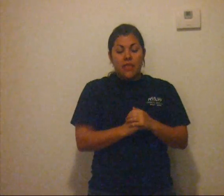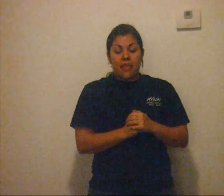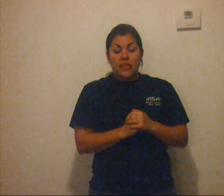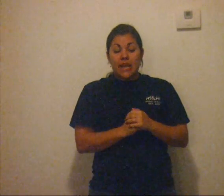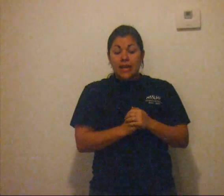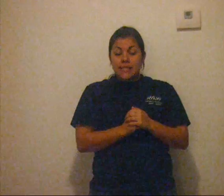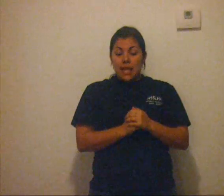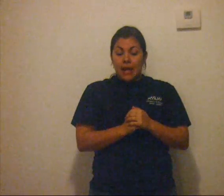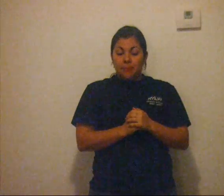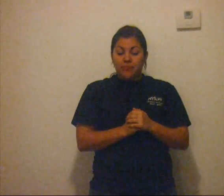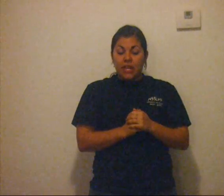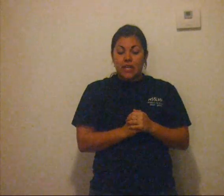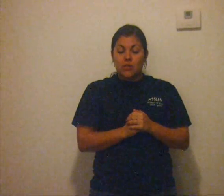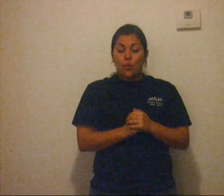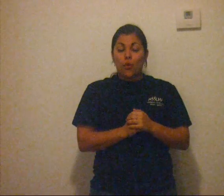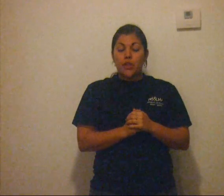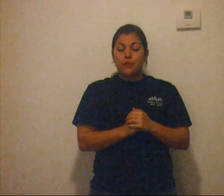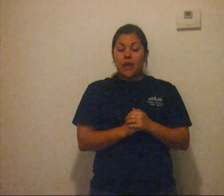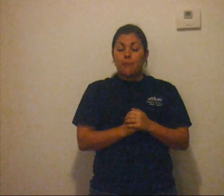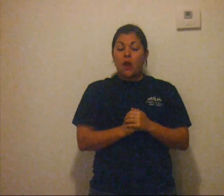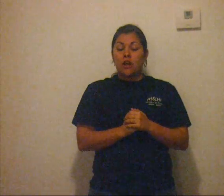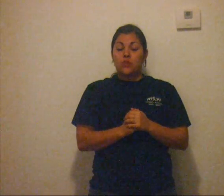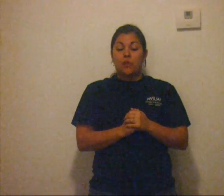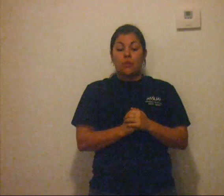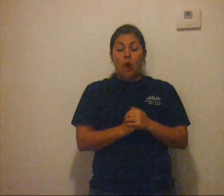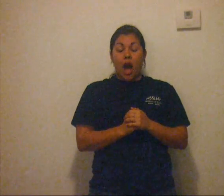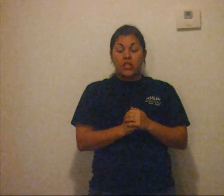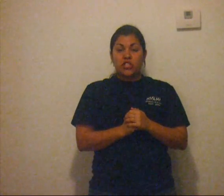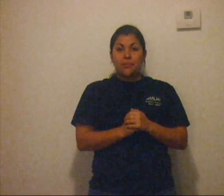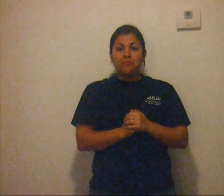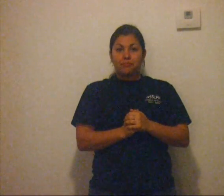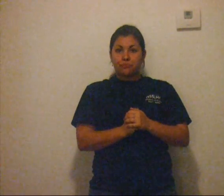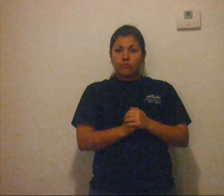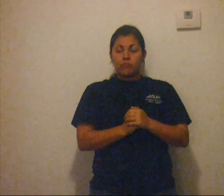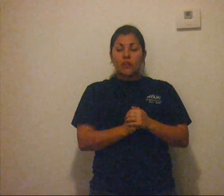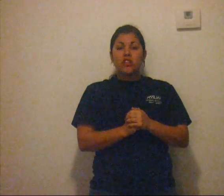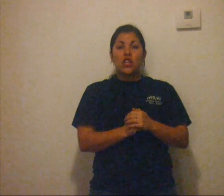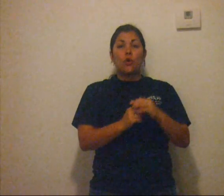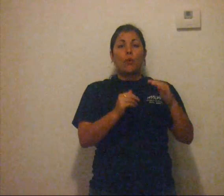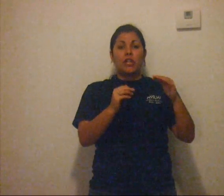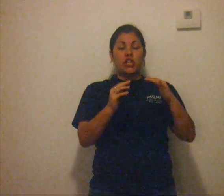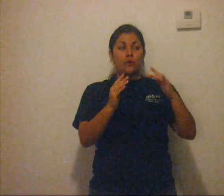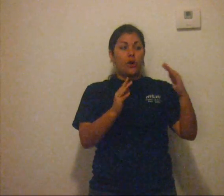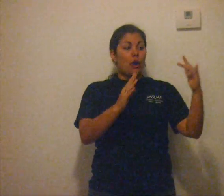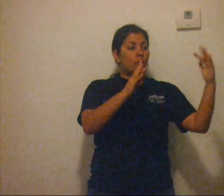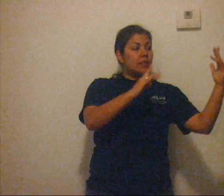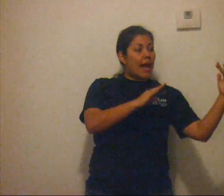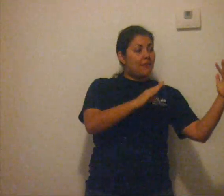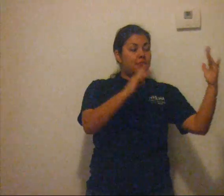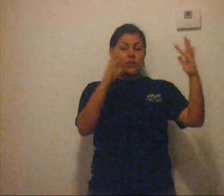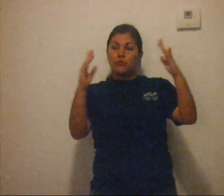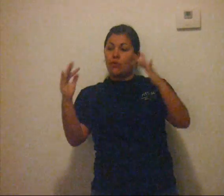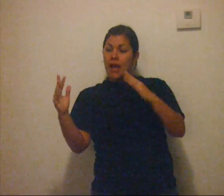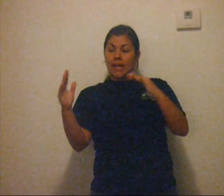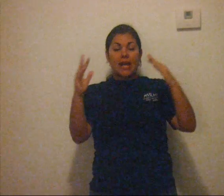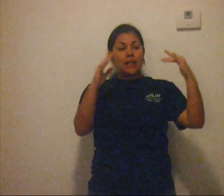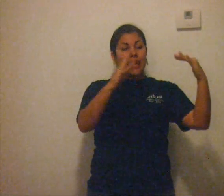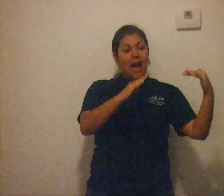And then the next line is o'er the ramparts we watched. So when you go left, right,